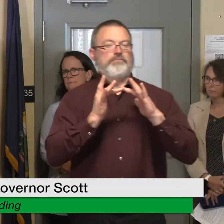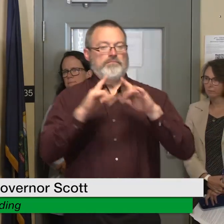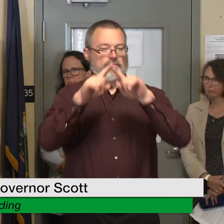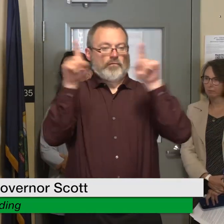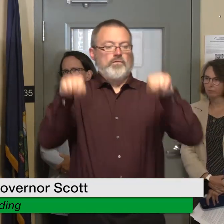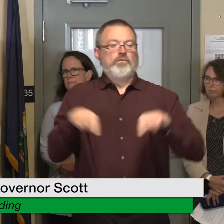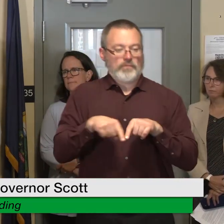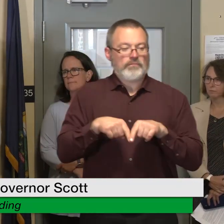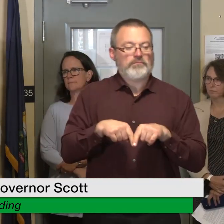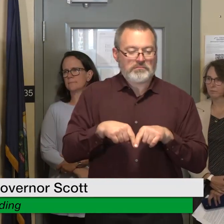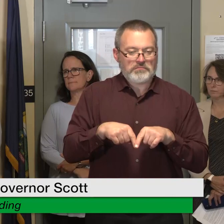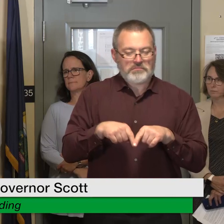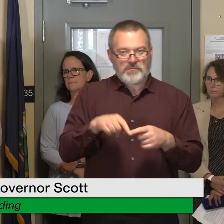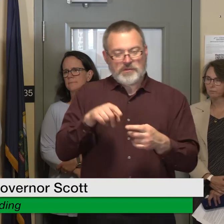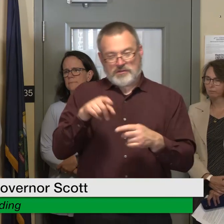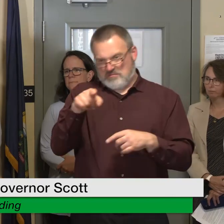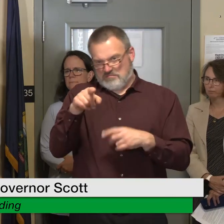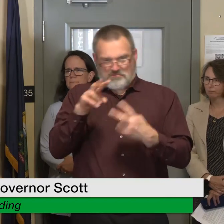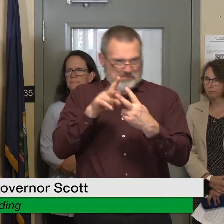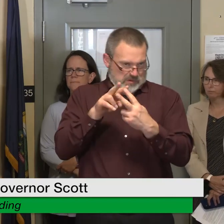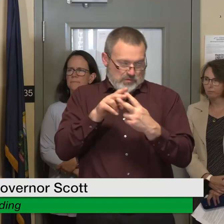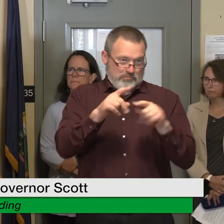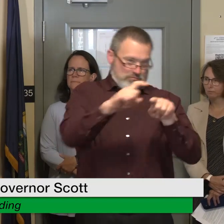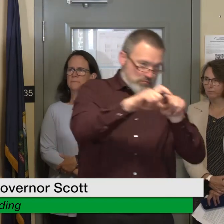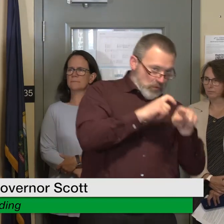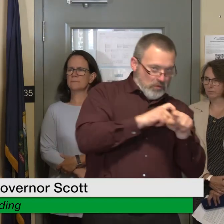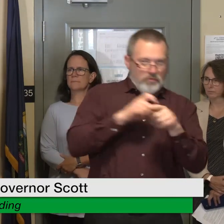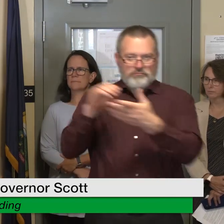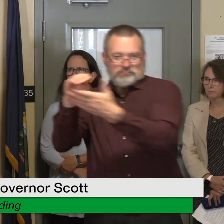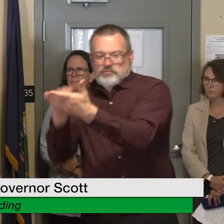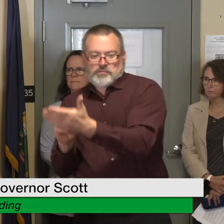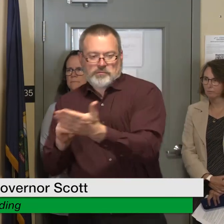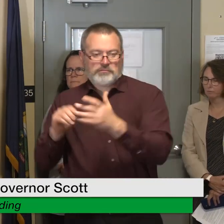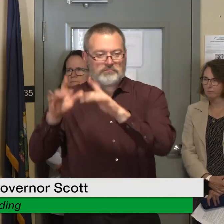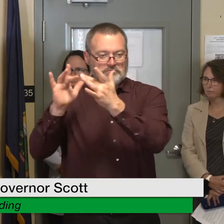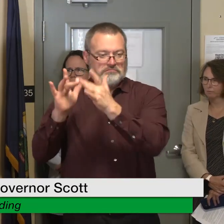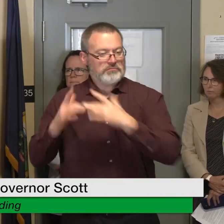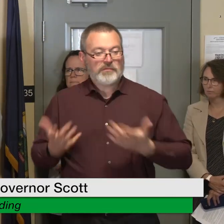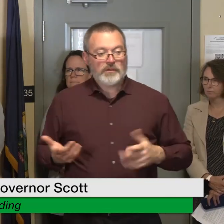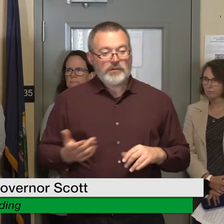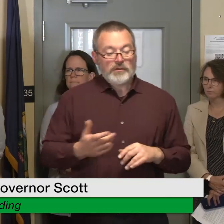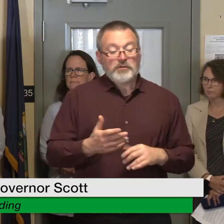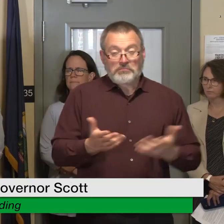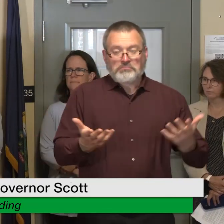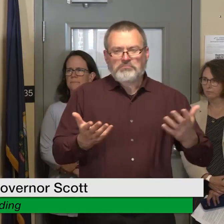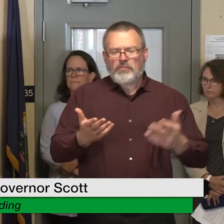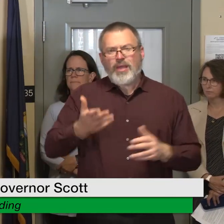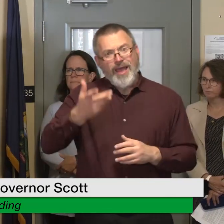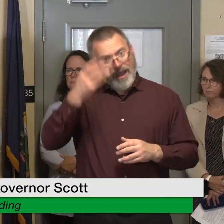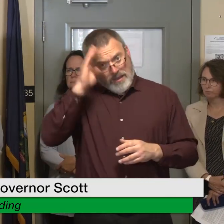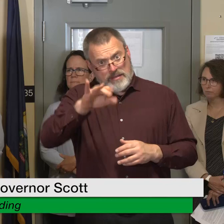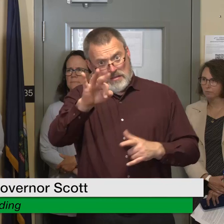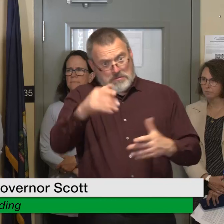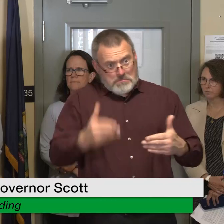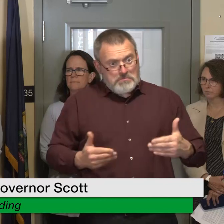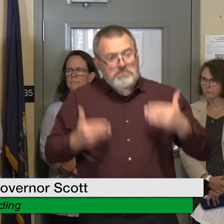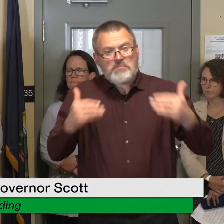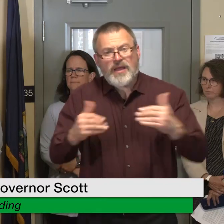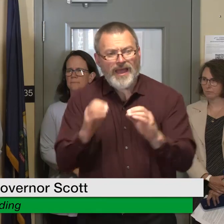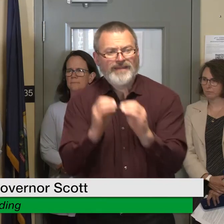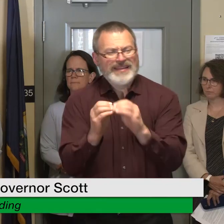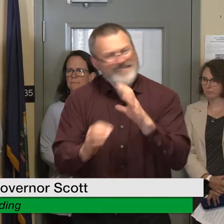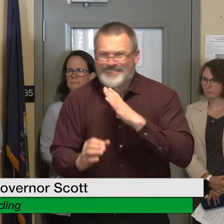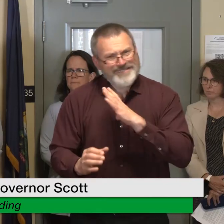211. And even if you're expecting to fix that damage yourself, please document and call, make that